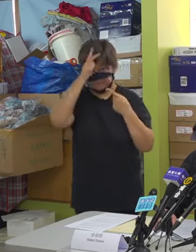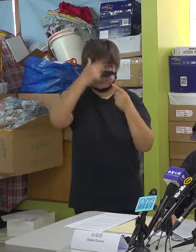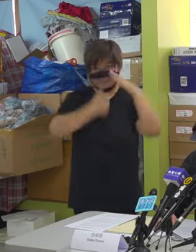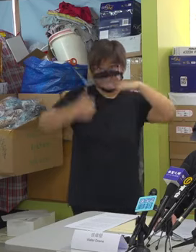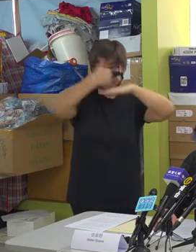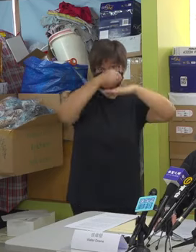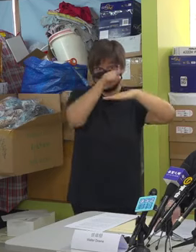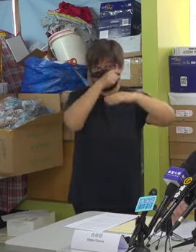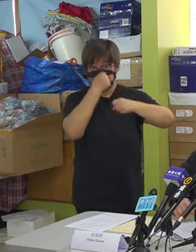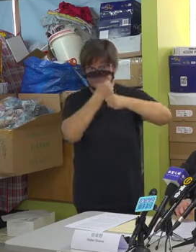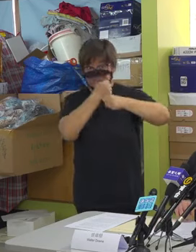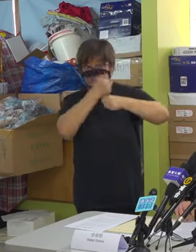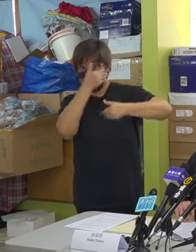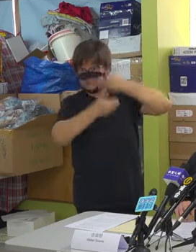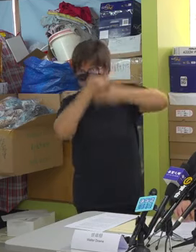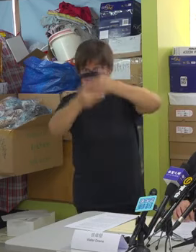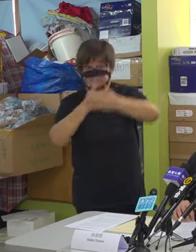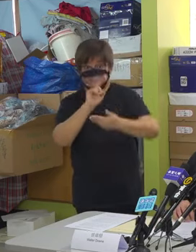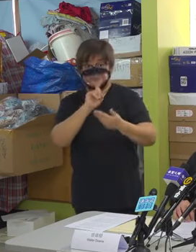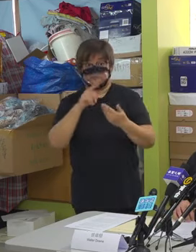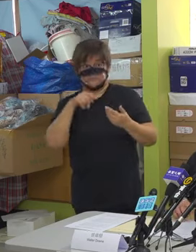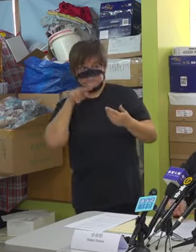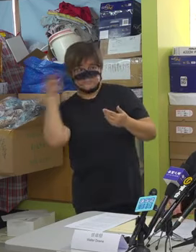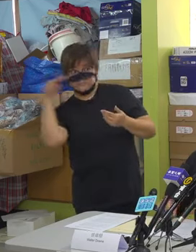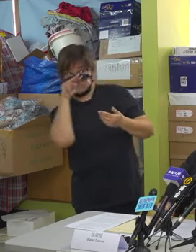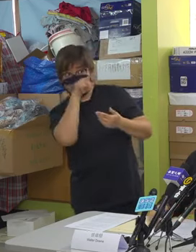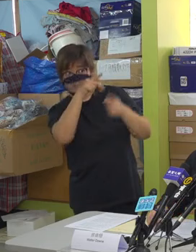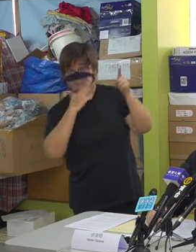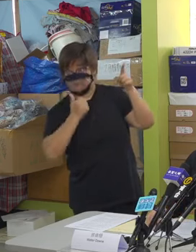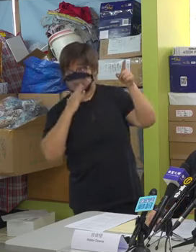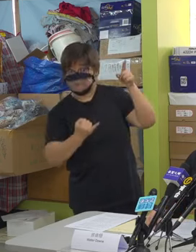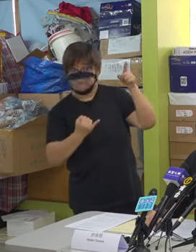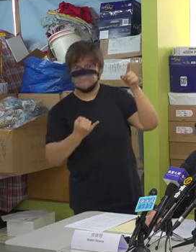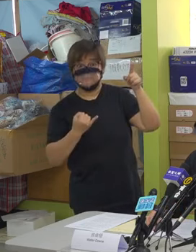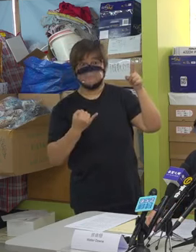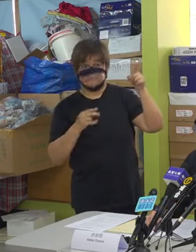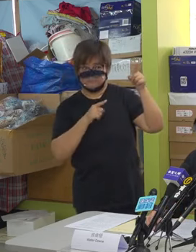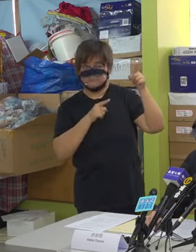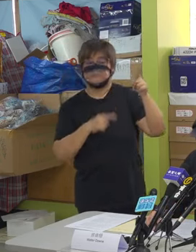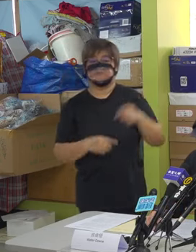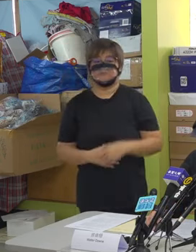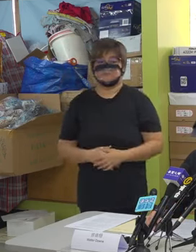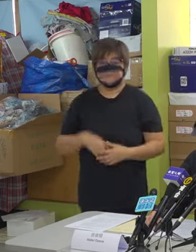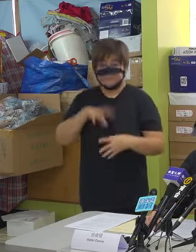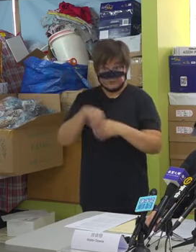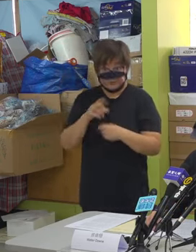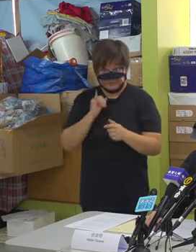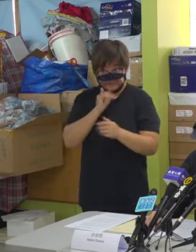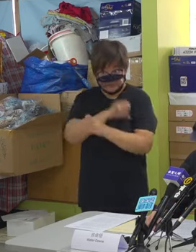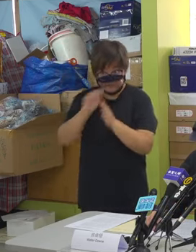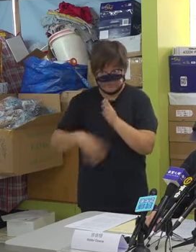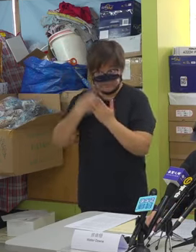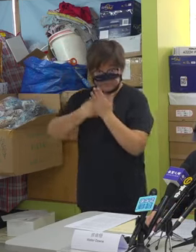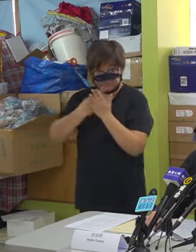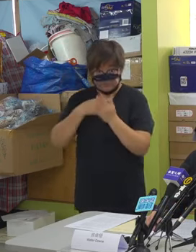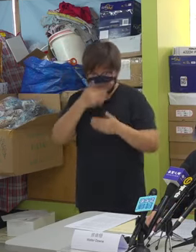Kong CCP regime. This includes Carrie Lam's forceful amendment of the extradition bill, the crackdowns on the 9th June,